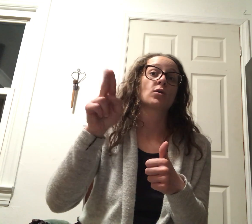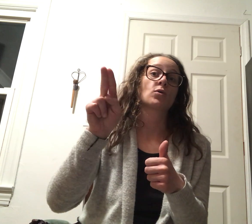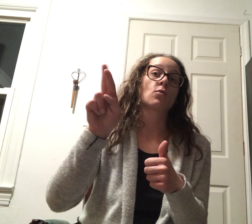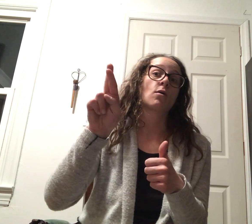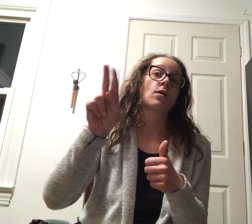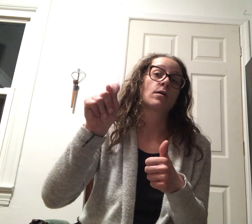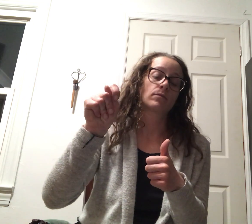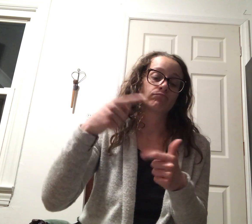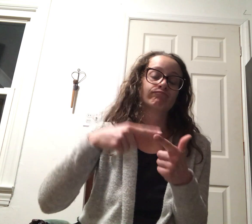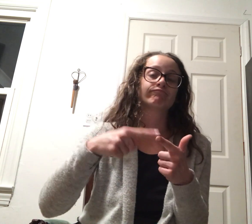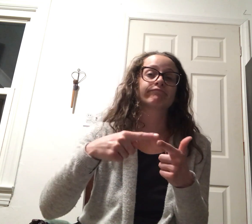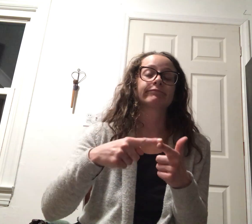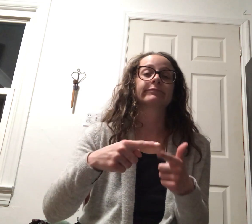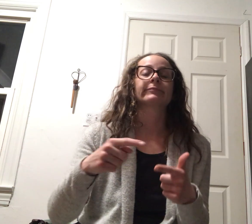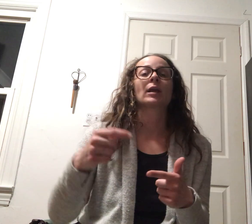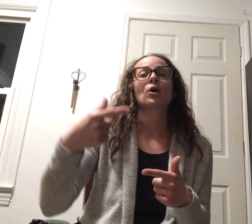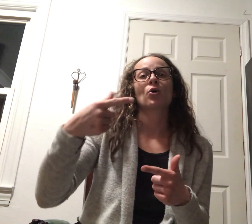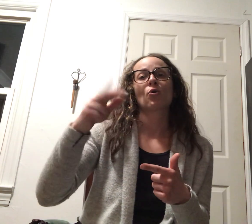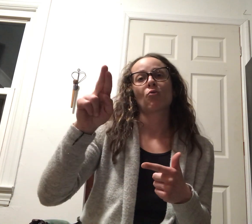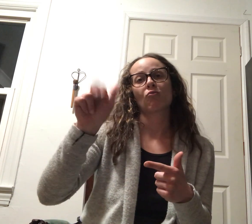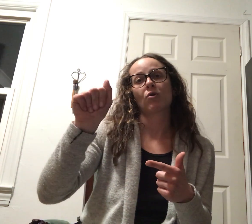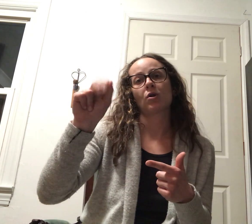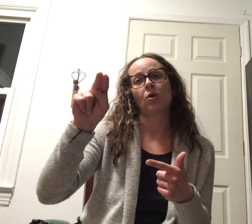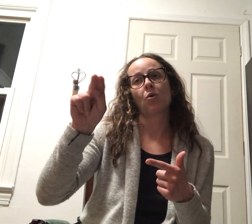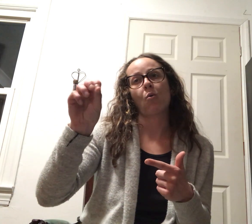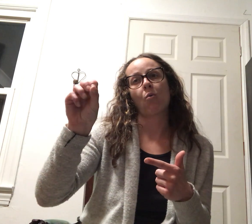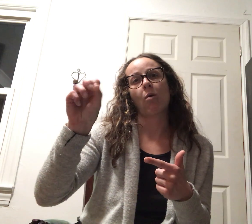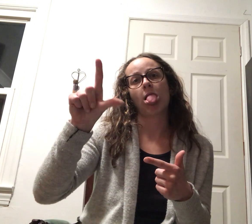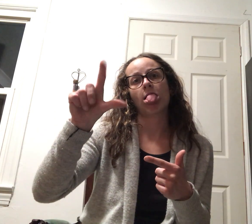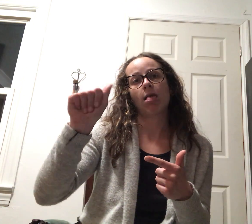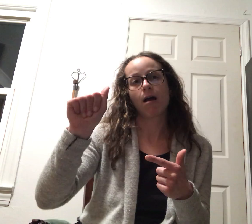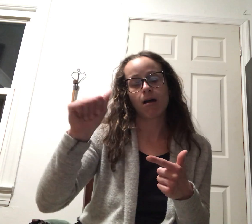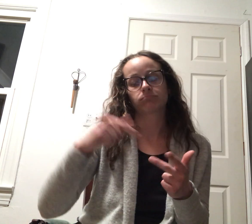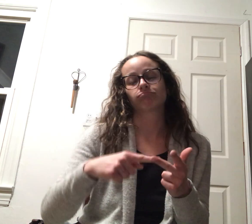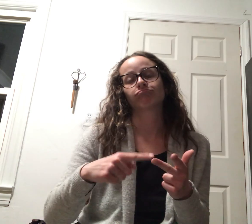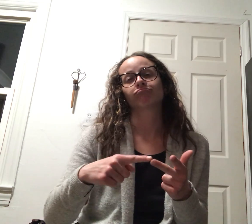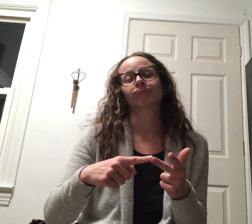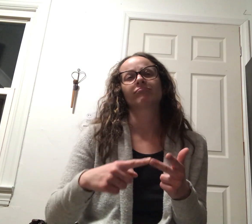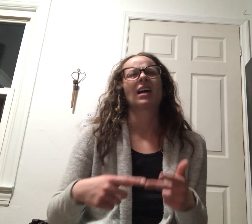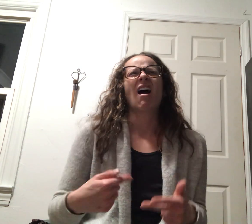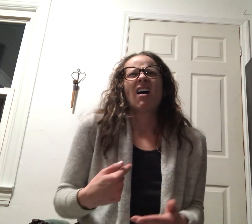and my cereals and my ice cream. I call it a peanut butter spoon, and it just fixes everything.